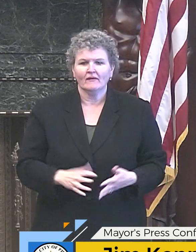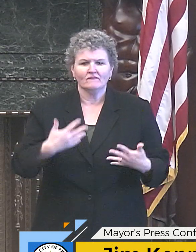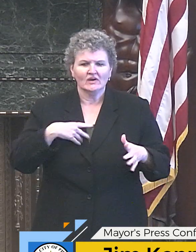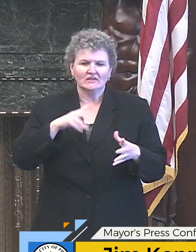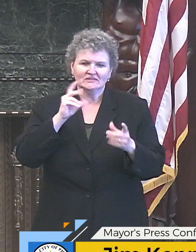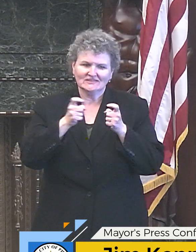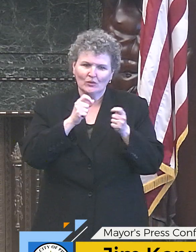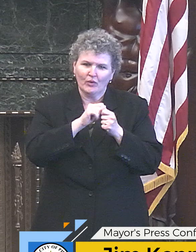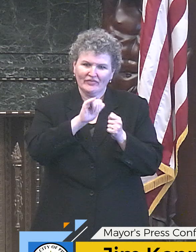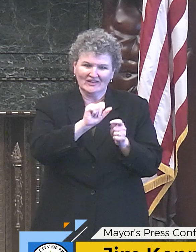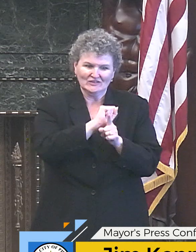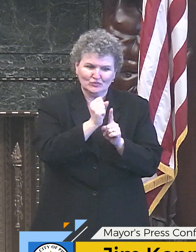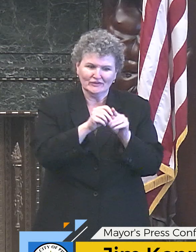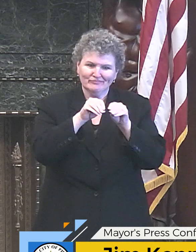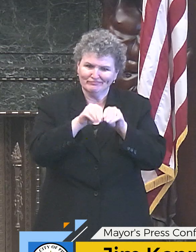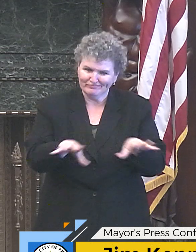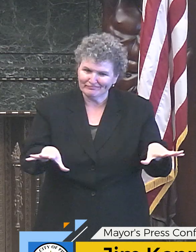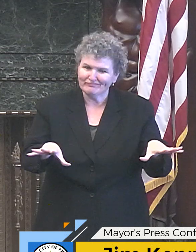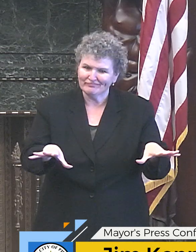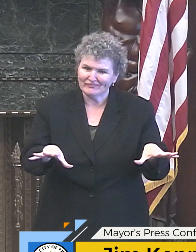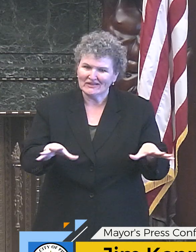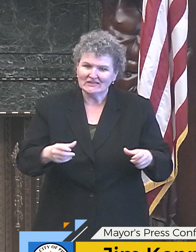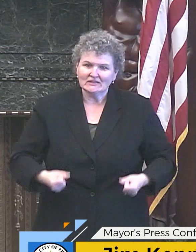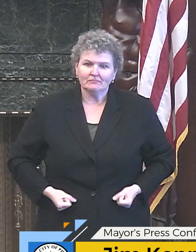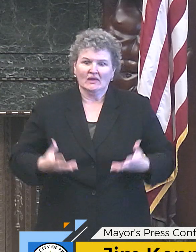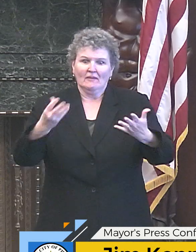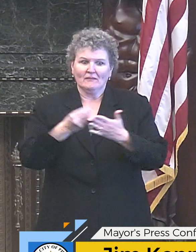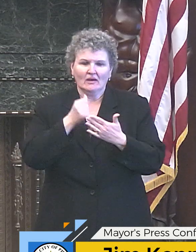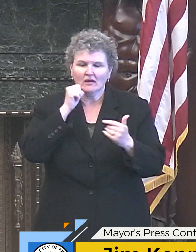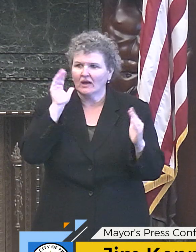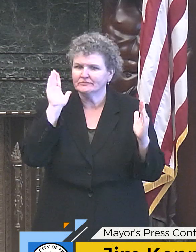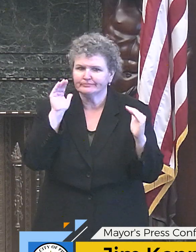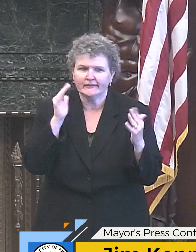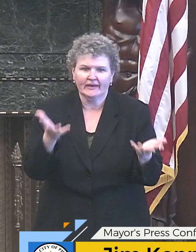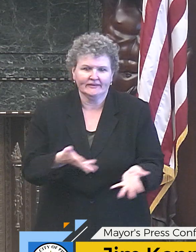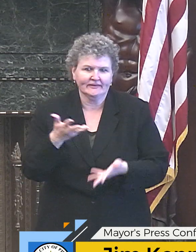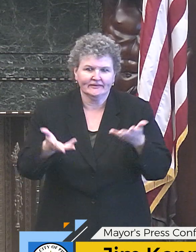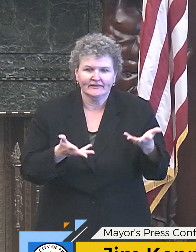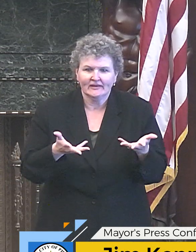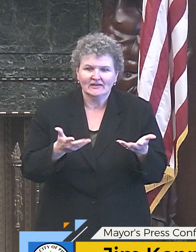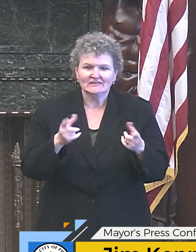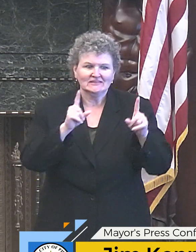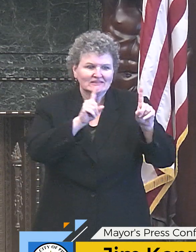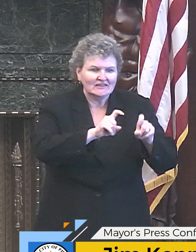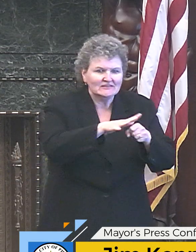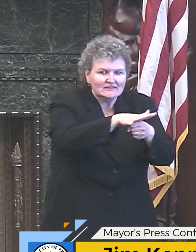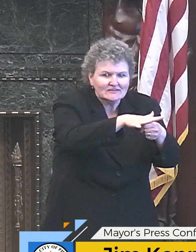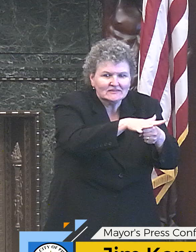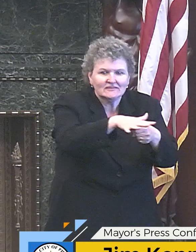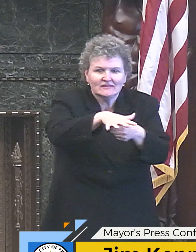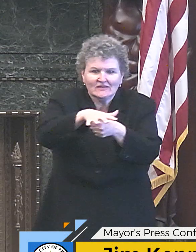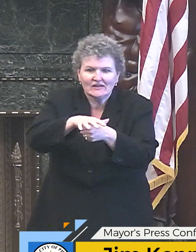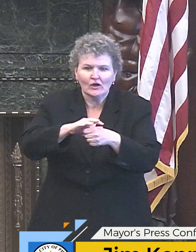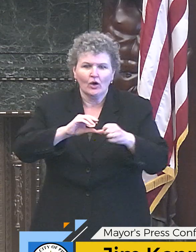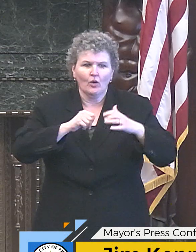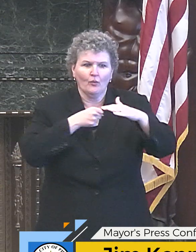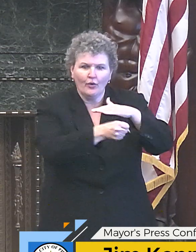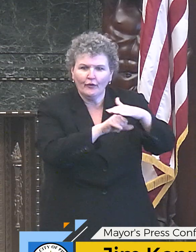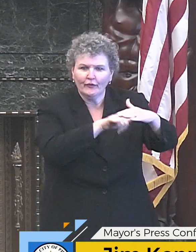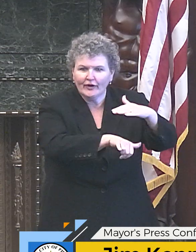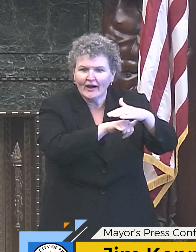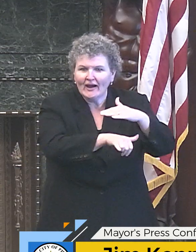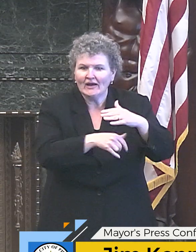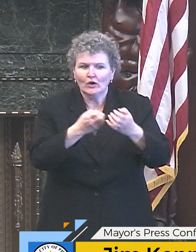needs, including testing sites and supplies, quarantine locations, and protective equipment and supplies for